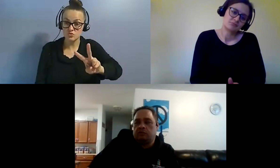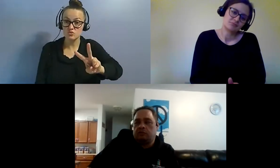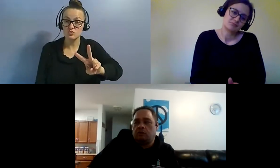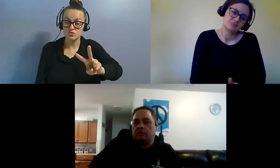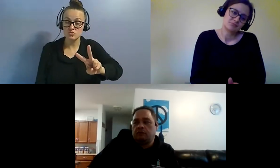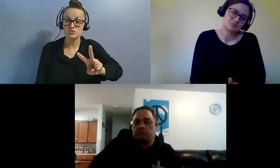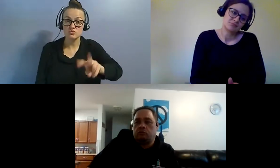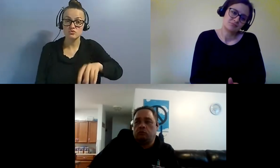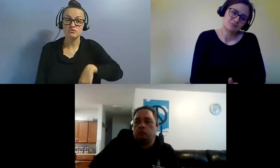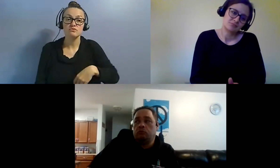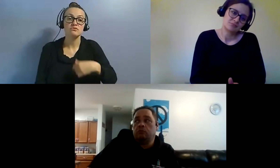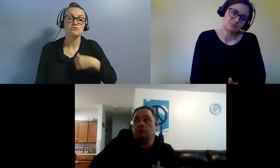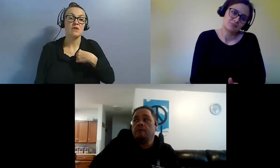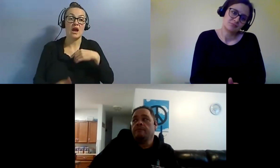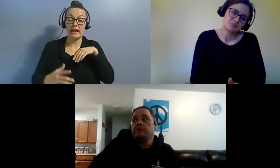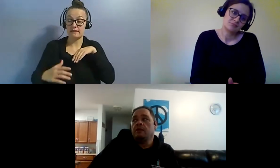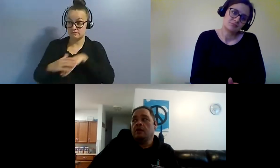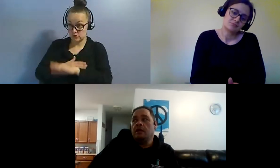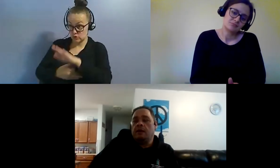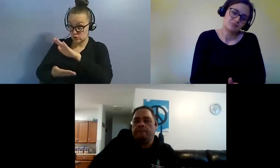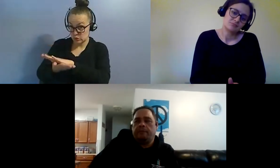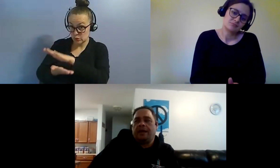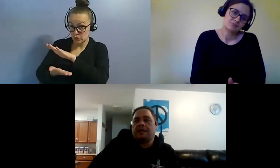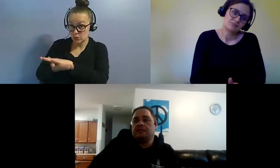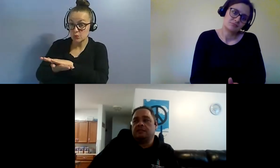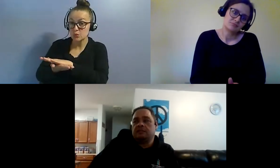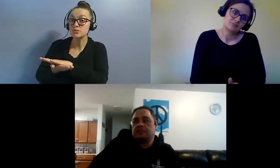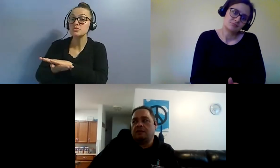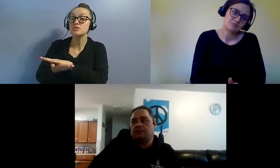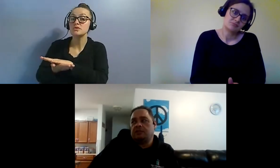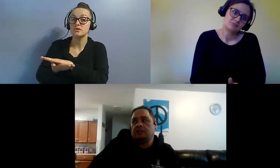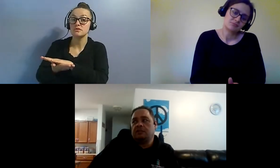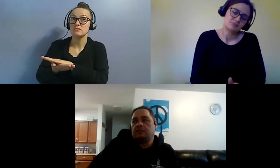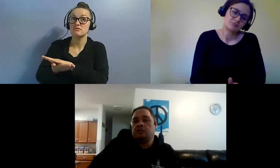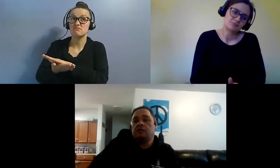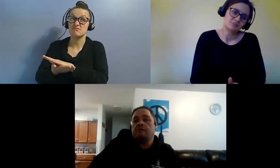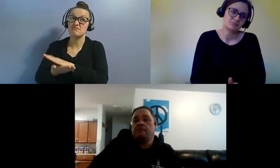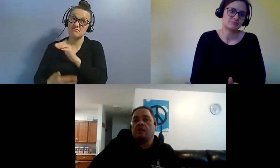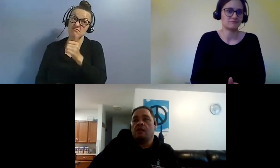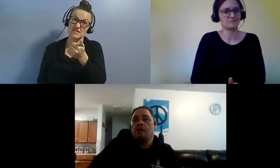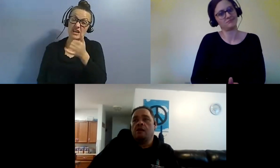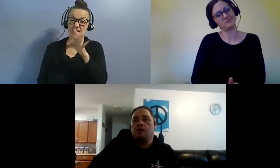When I started school back in the 70s,